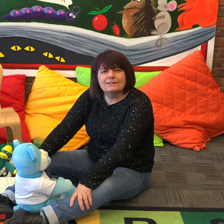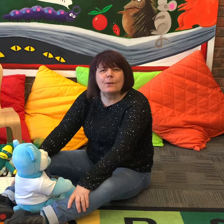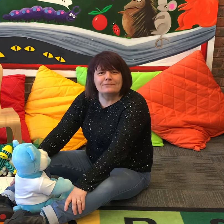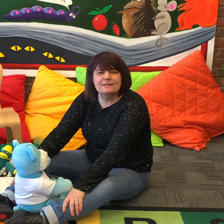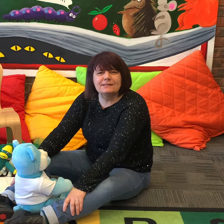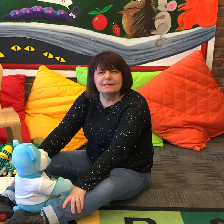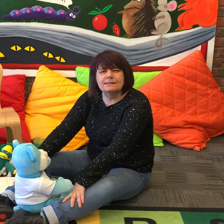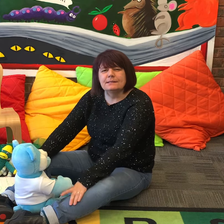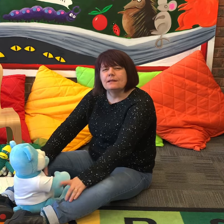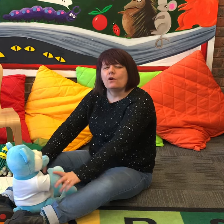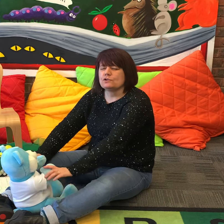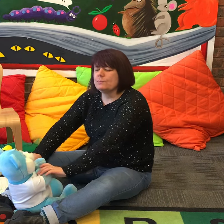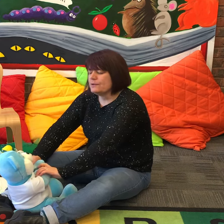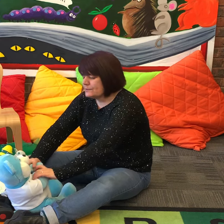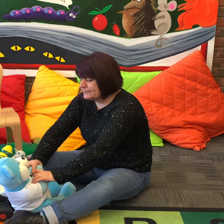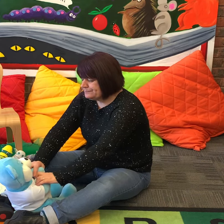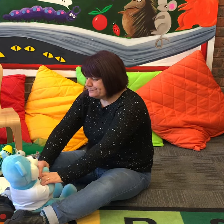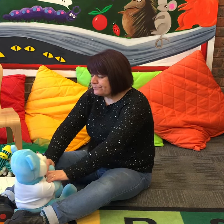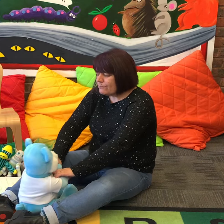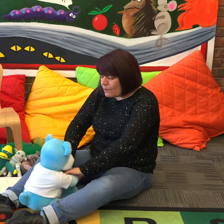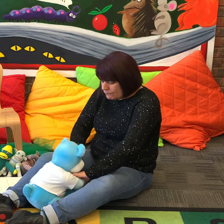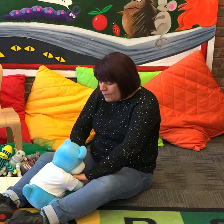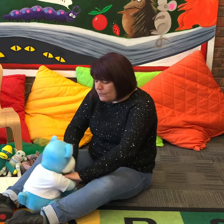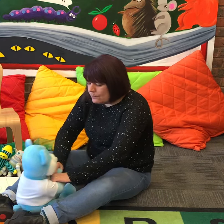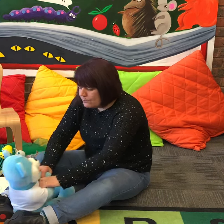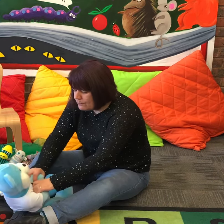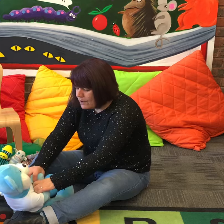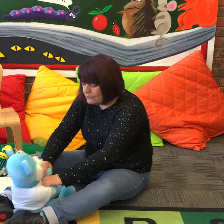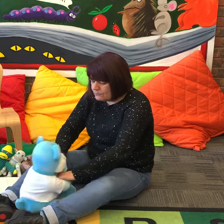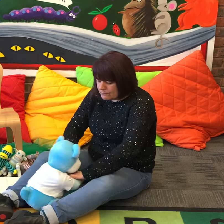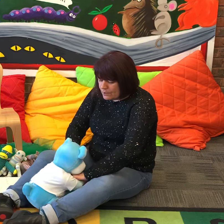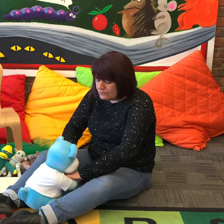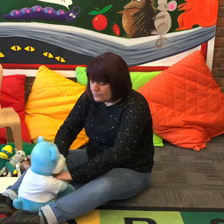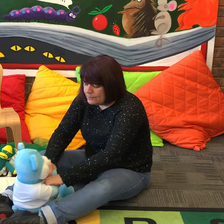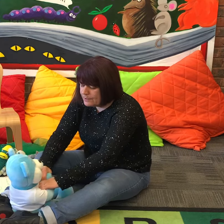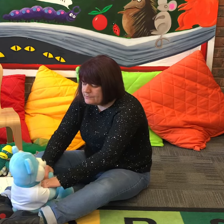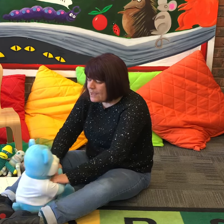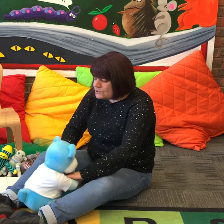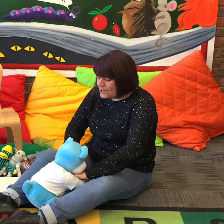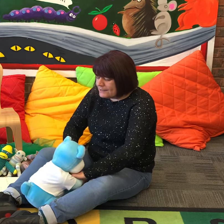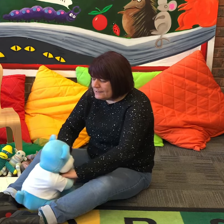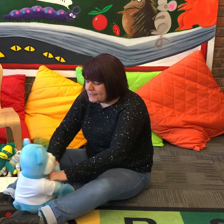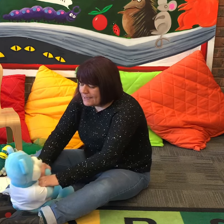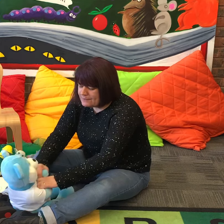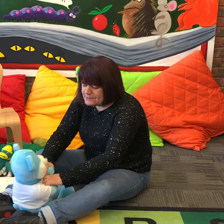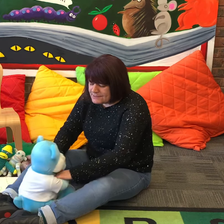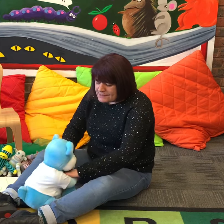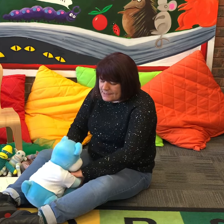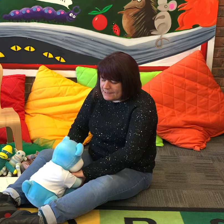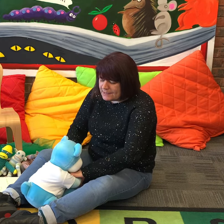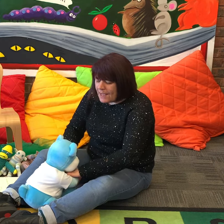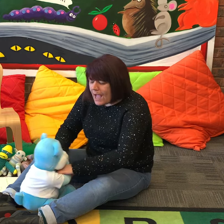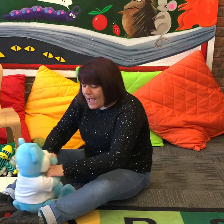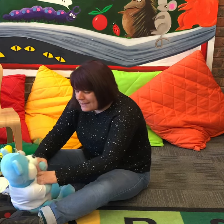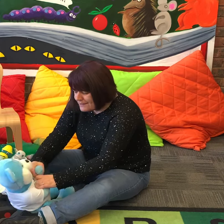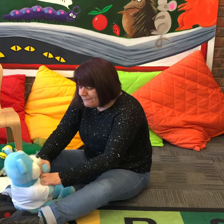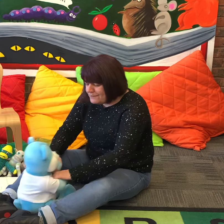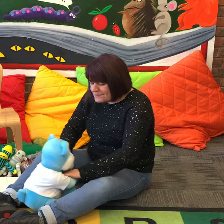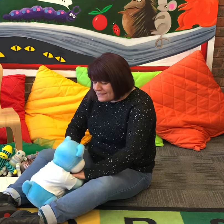out to sea and see the octopus. Row, row, row your boat gently out to sea. And if you see